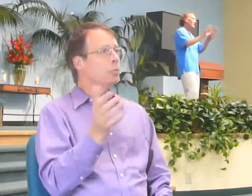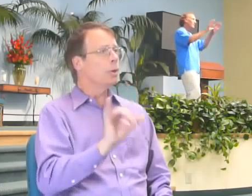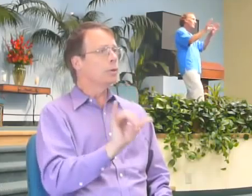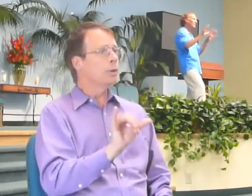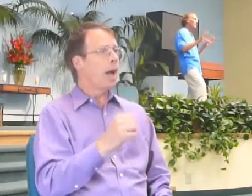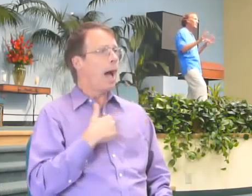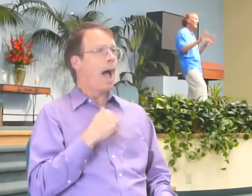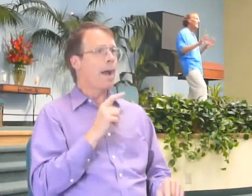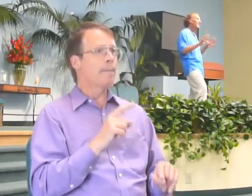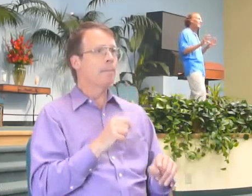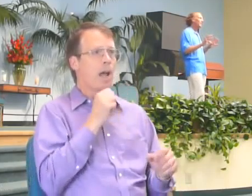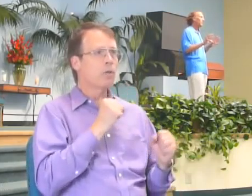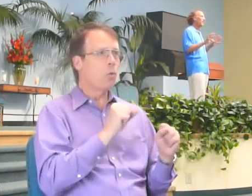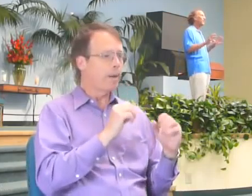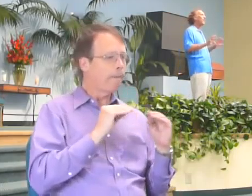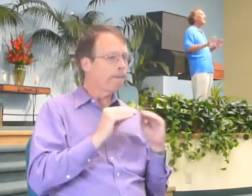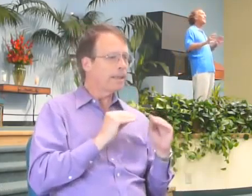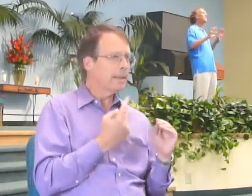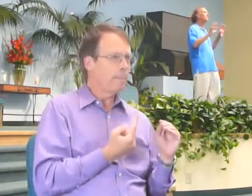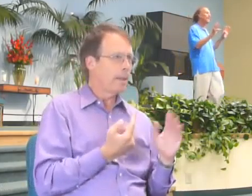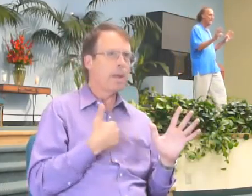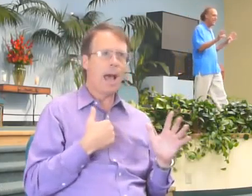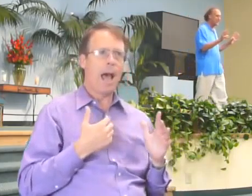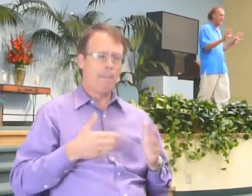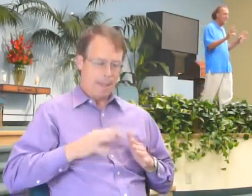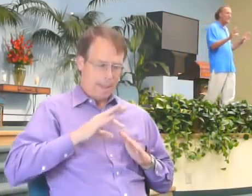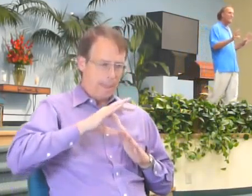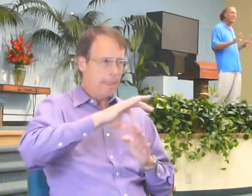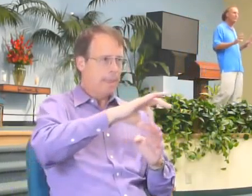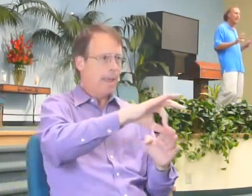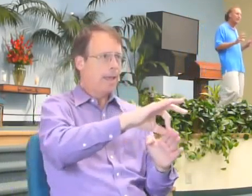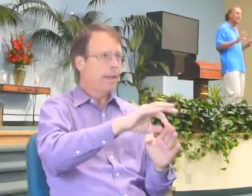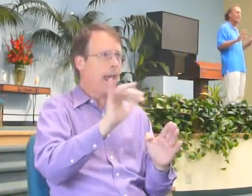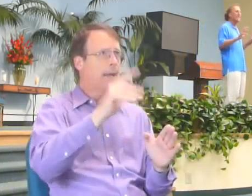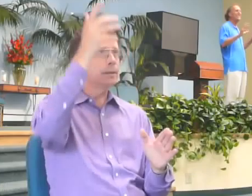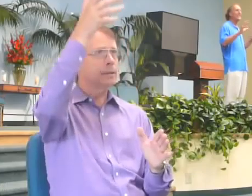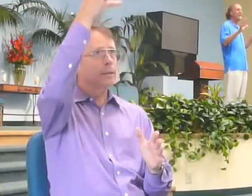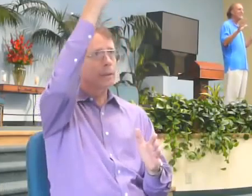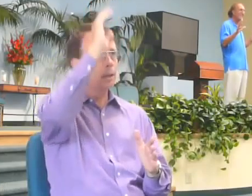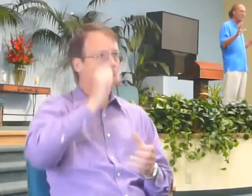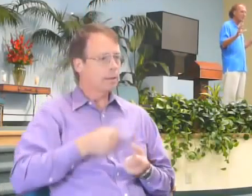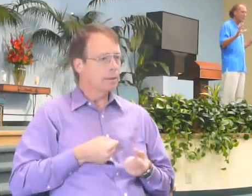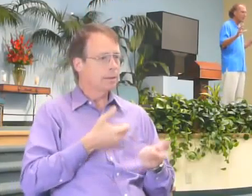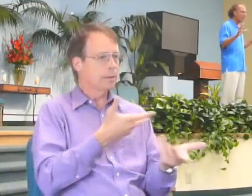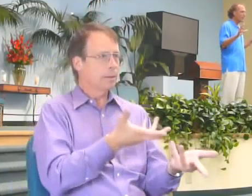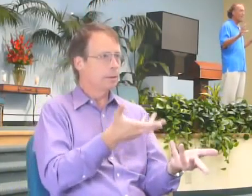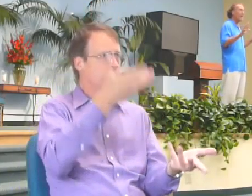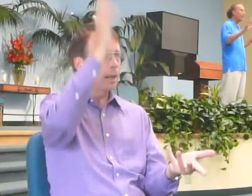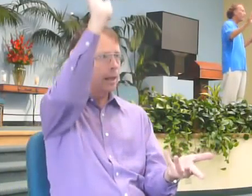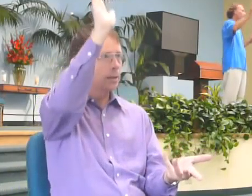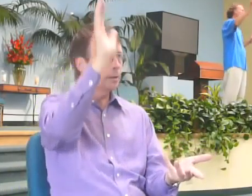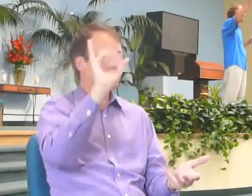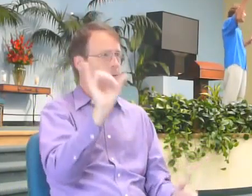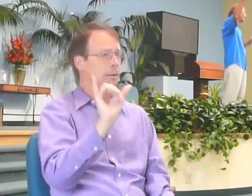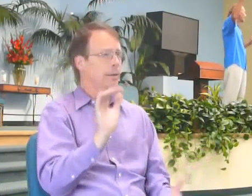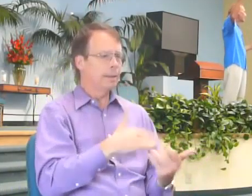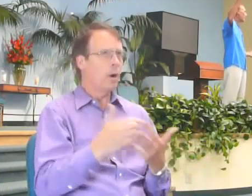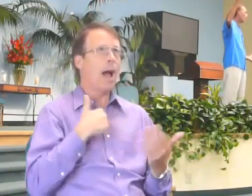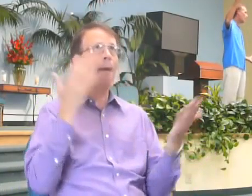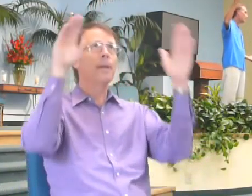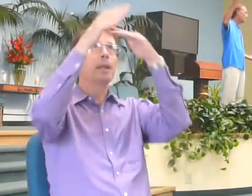us, we are willing to take the time to connect. My challenge to you this week is to take the time to meditate every day. To come to